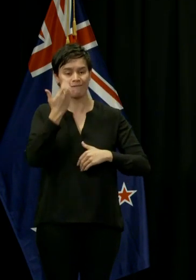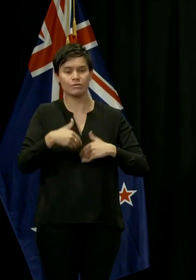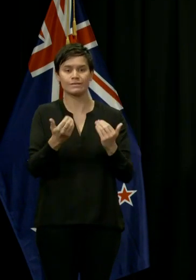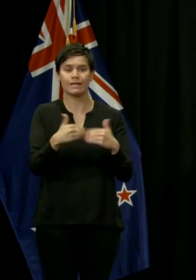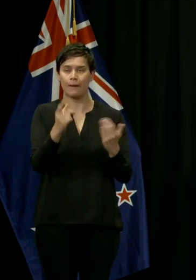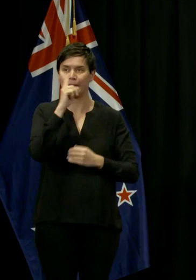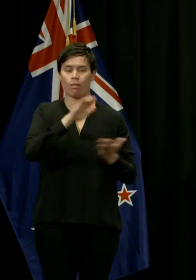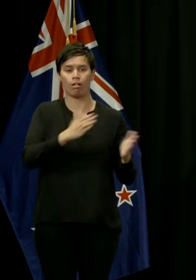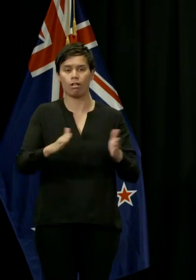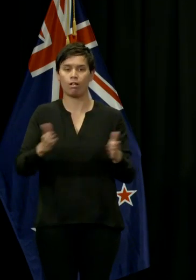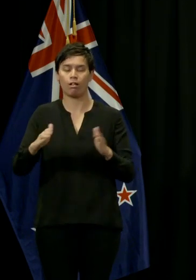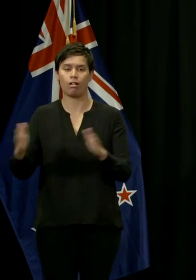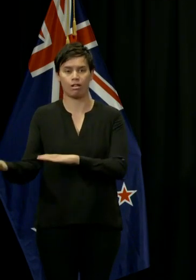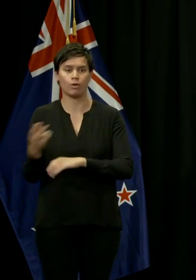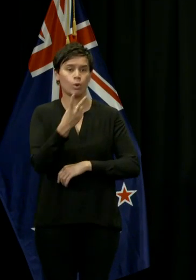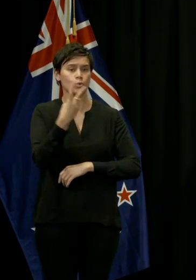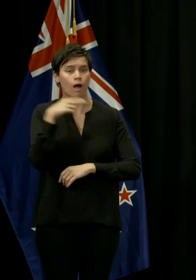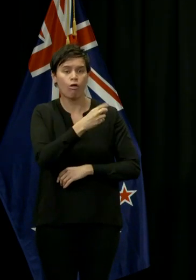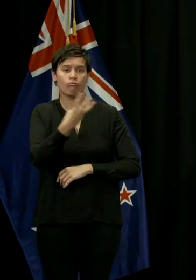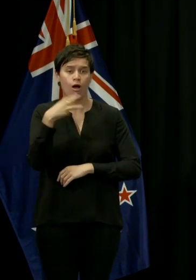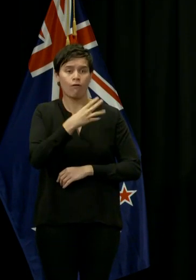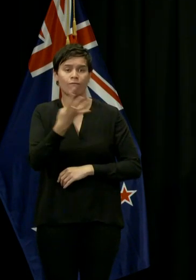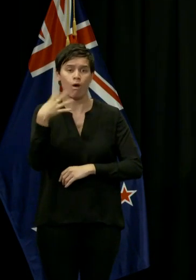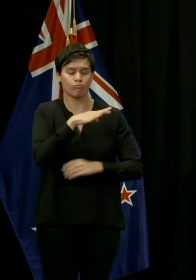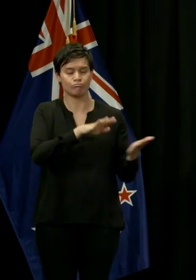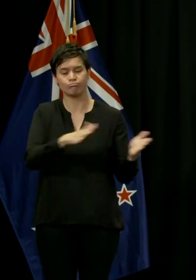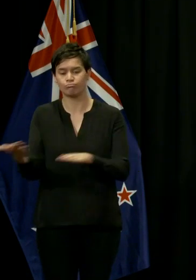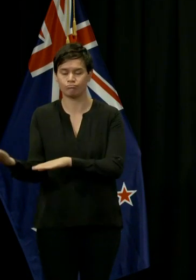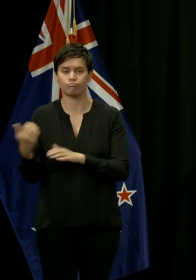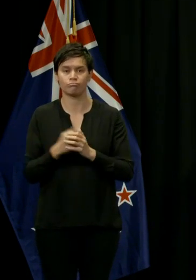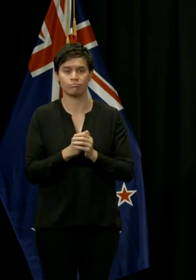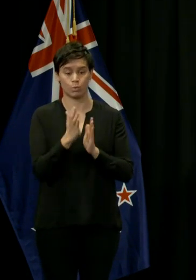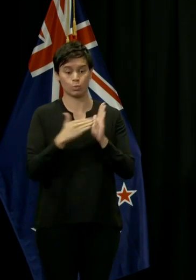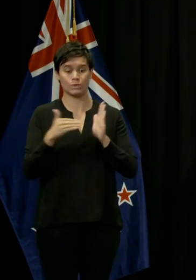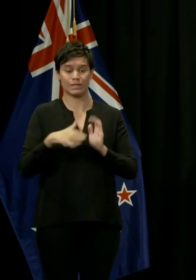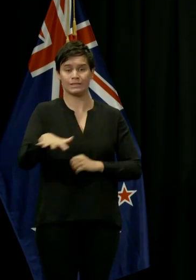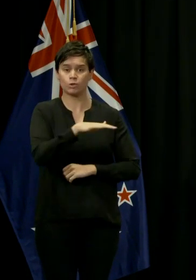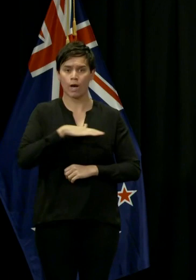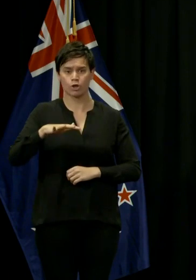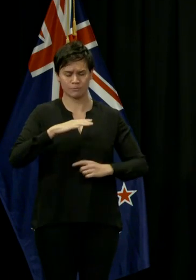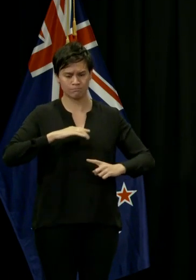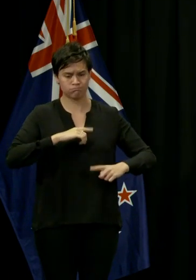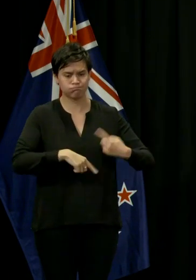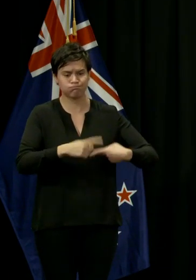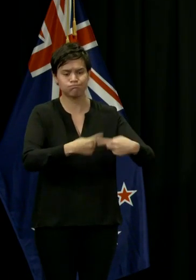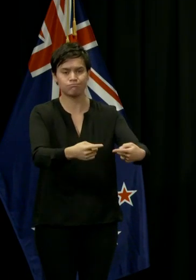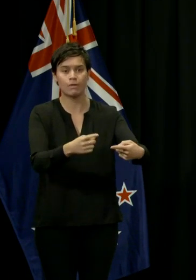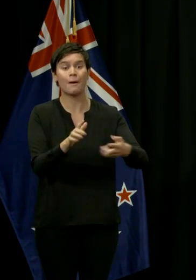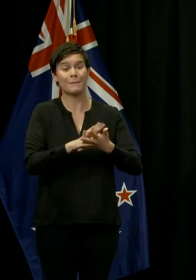day. The situation here is moving at pace, and so must